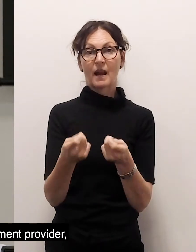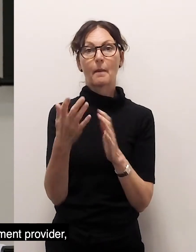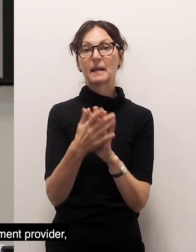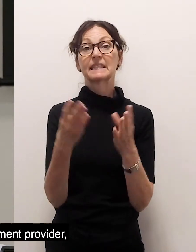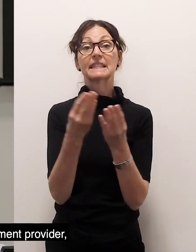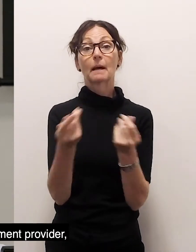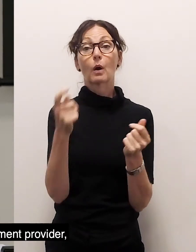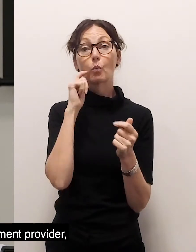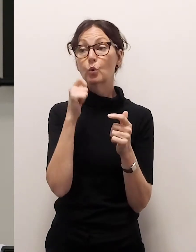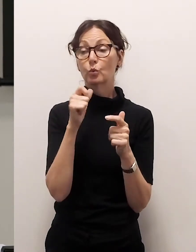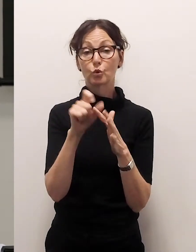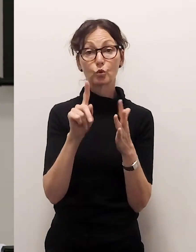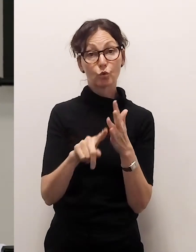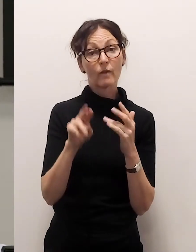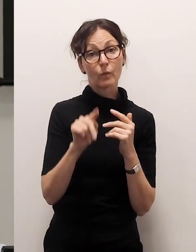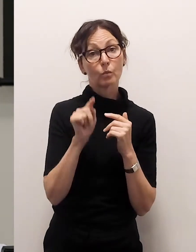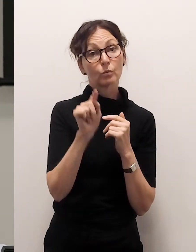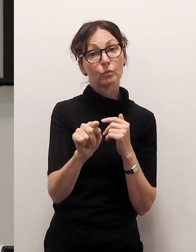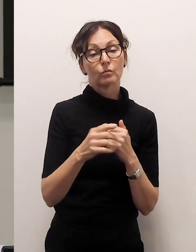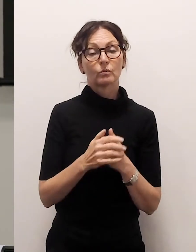called plan management provider.